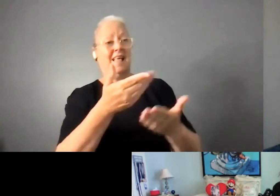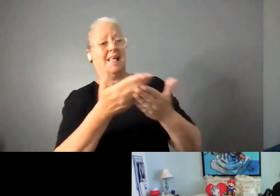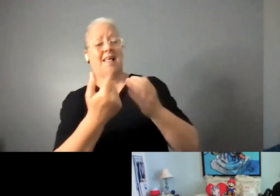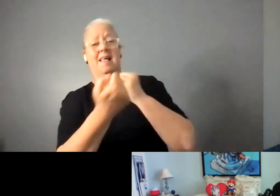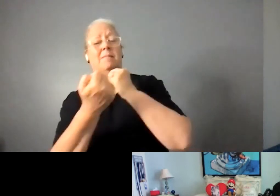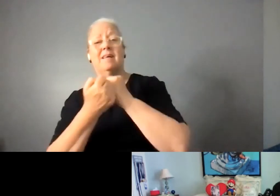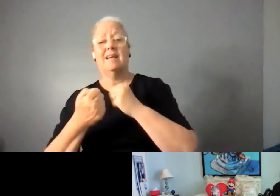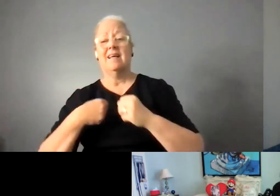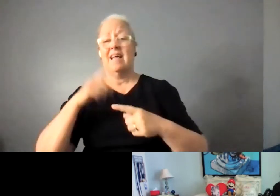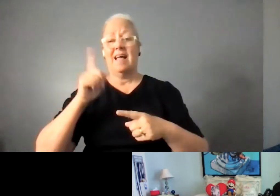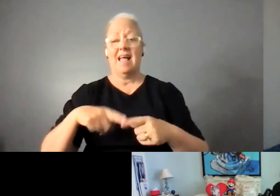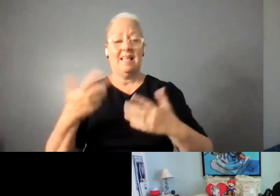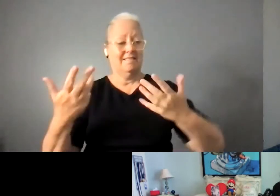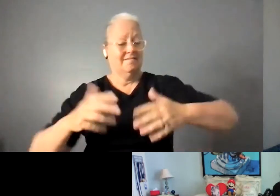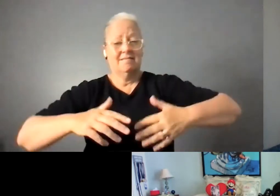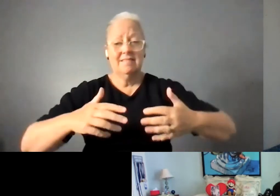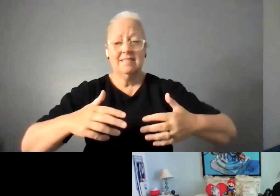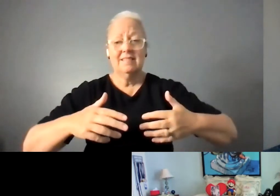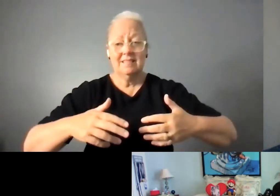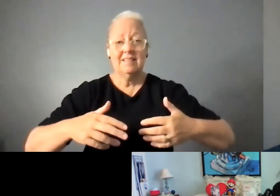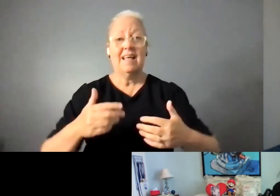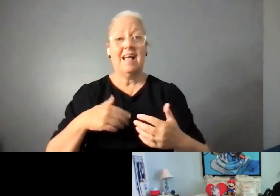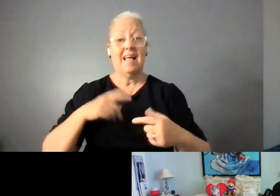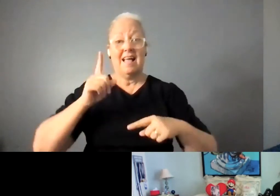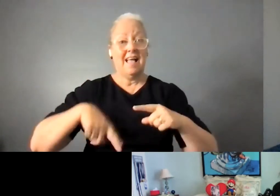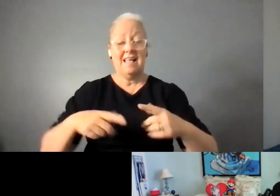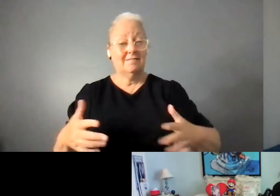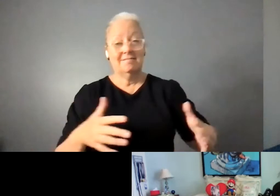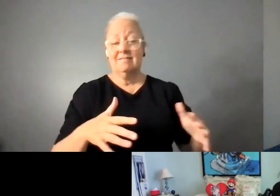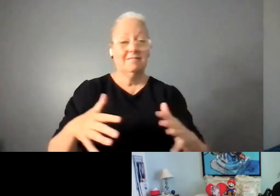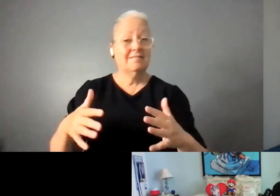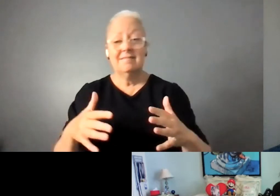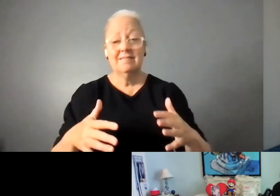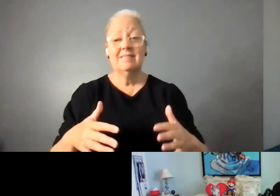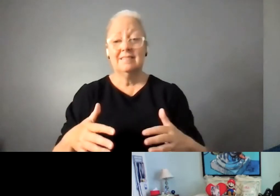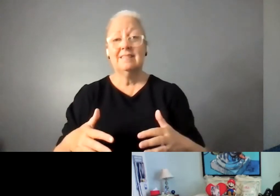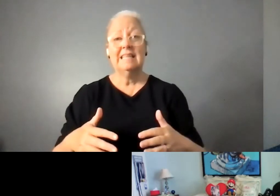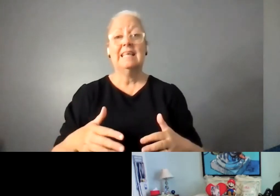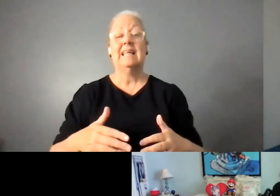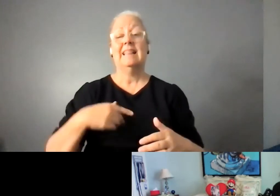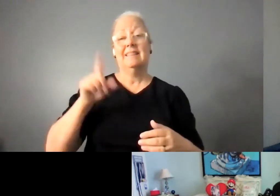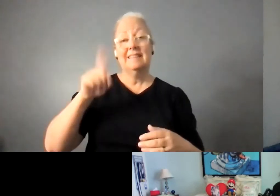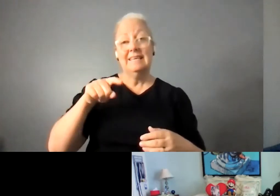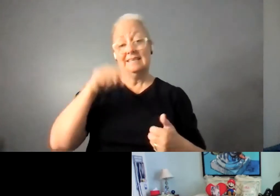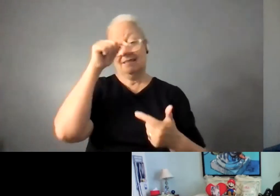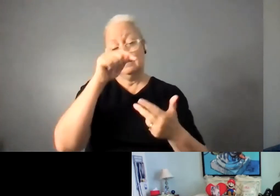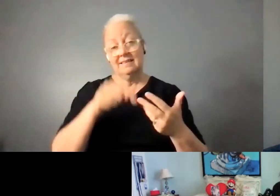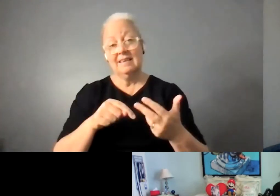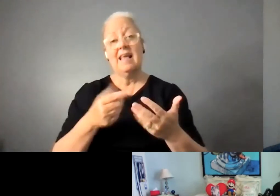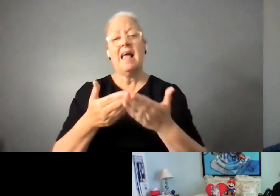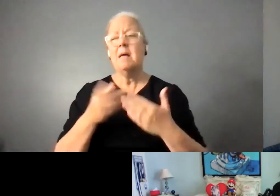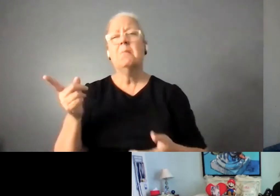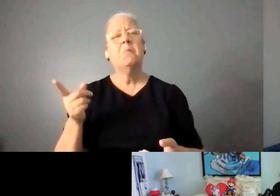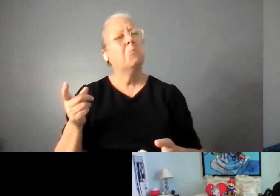my arms, so I need, because I'm paraplegic, so I need some certain help. And in that case, they did not understand what I